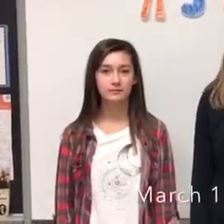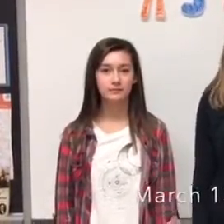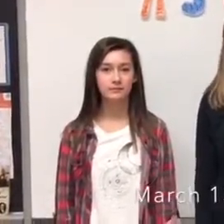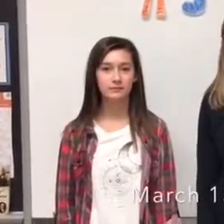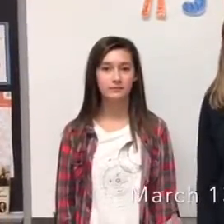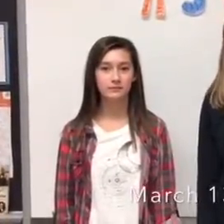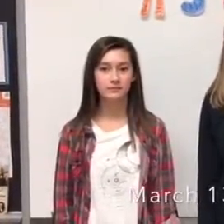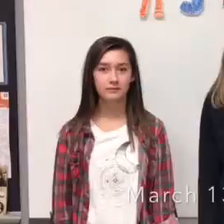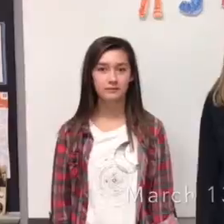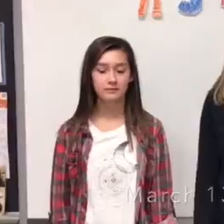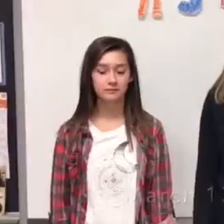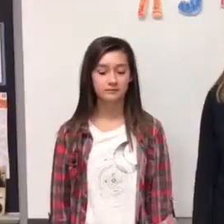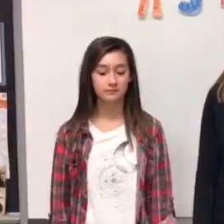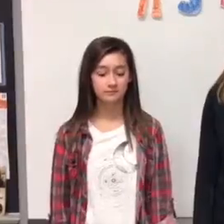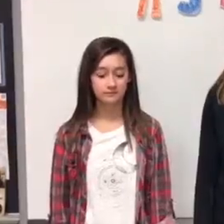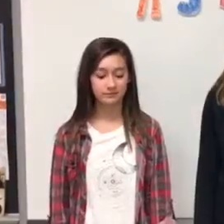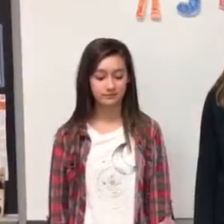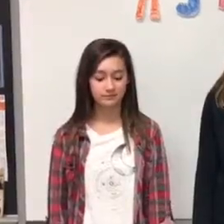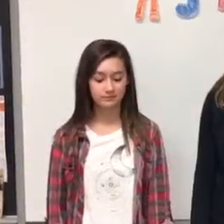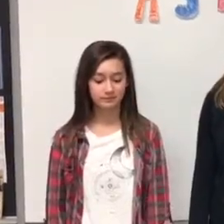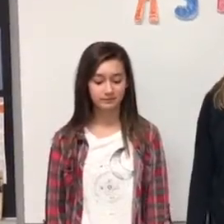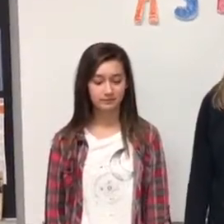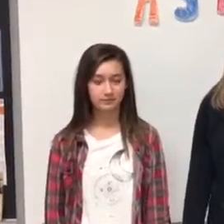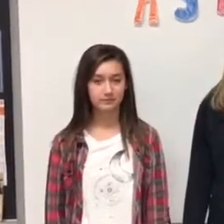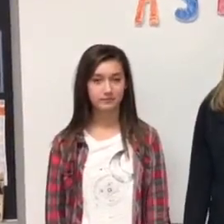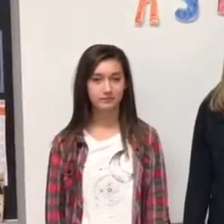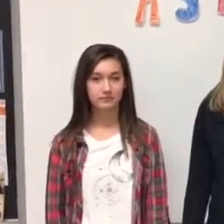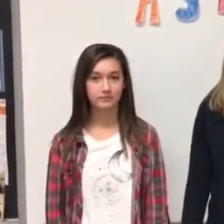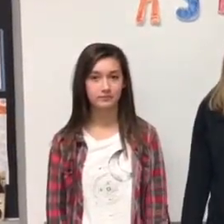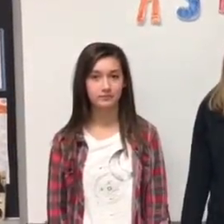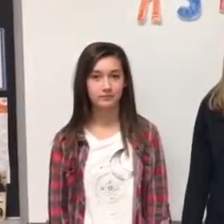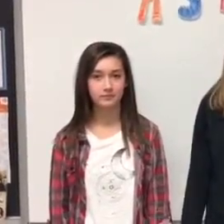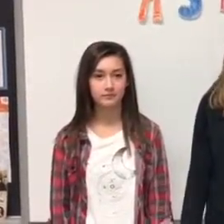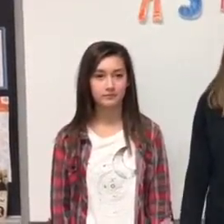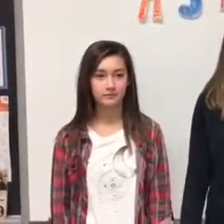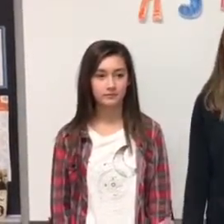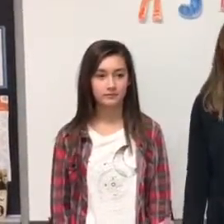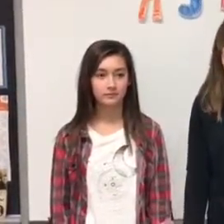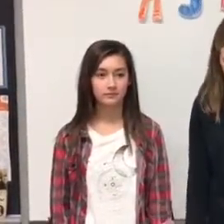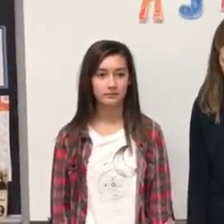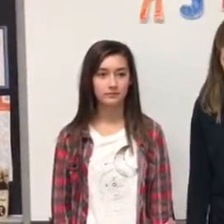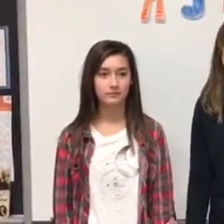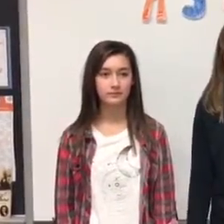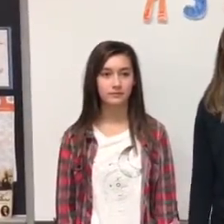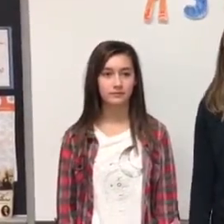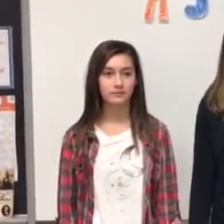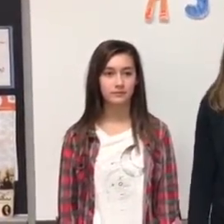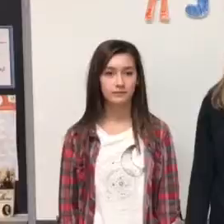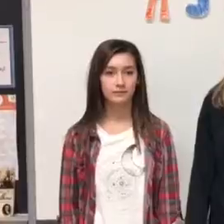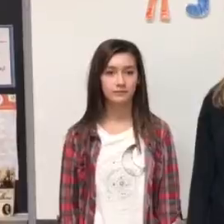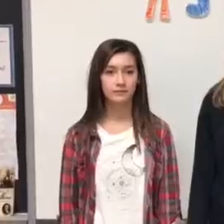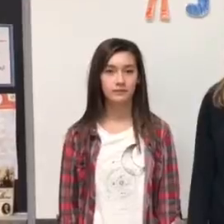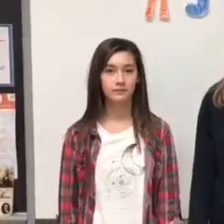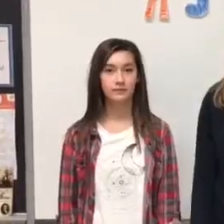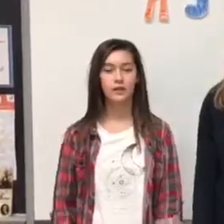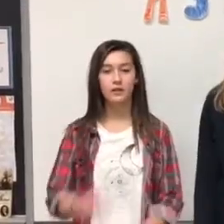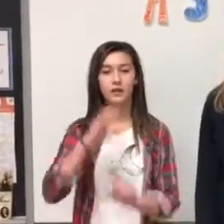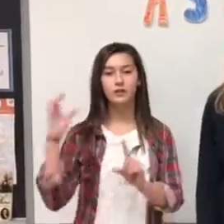13th and April 15th. Deaf History Month gives people a stronger understanding about ASL by teaching them through